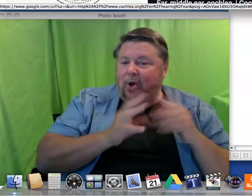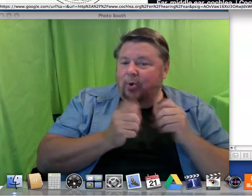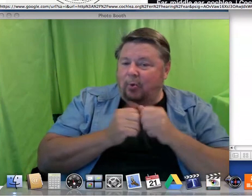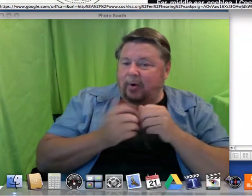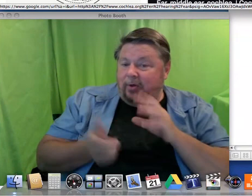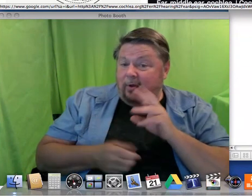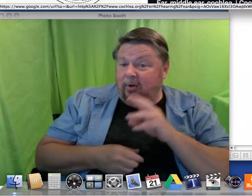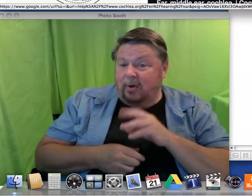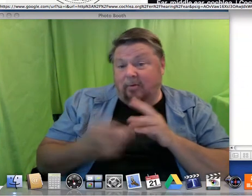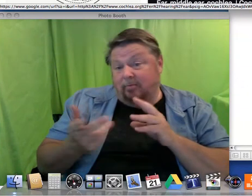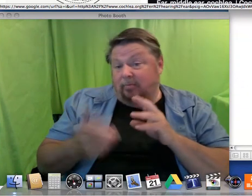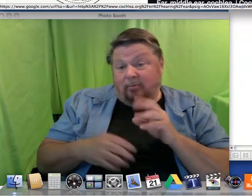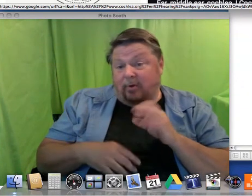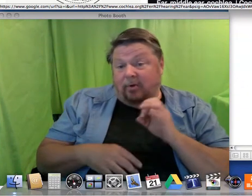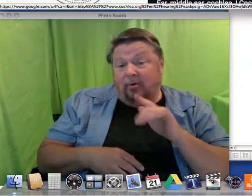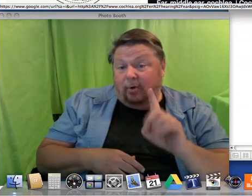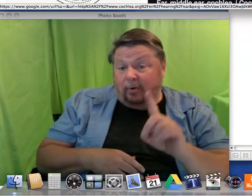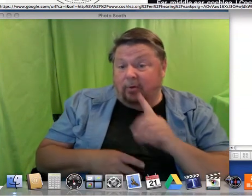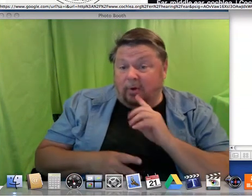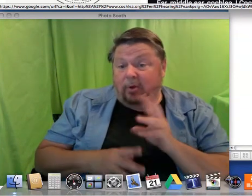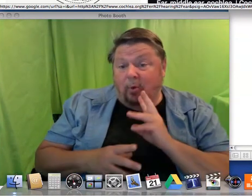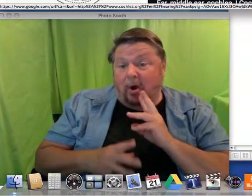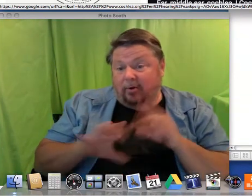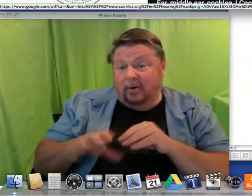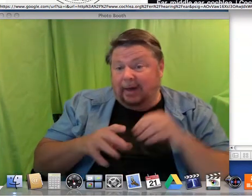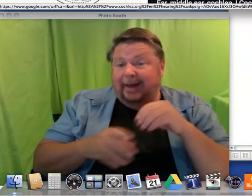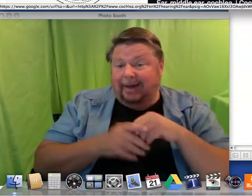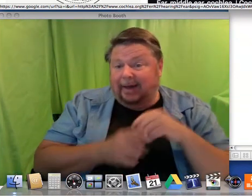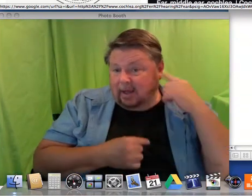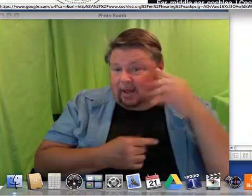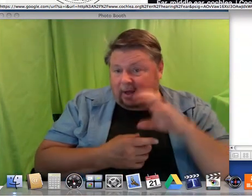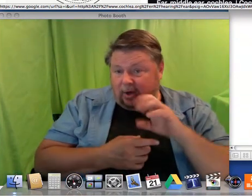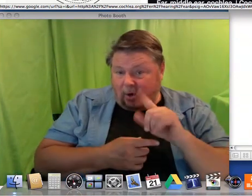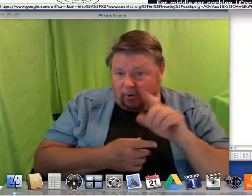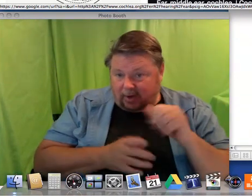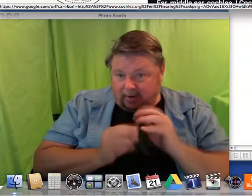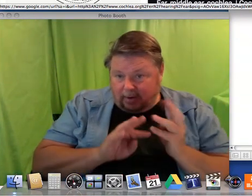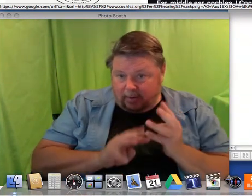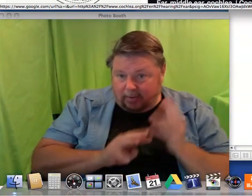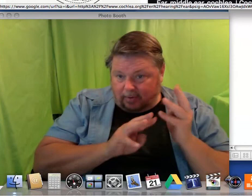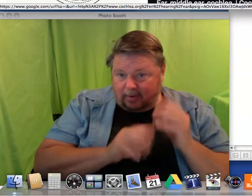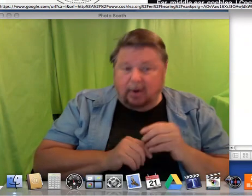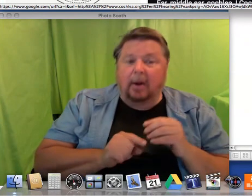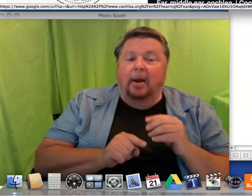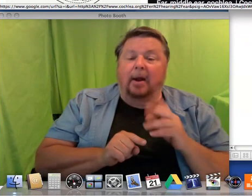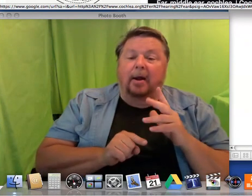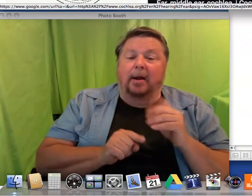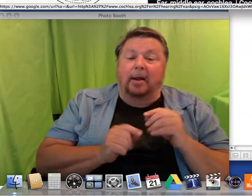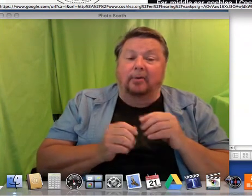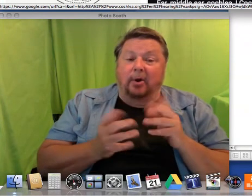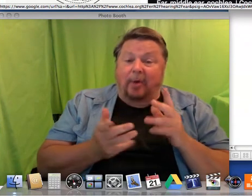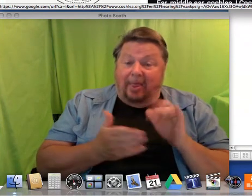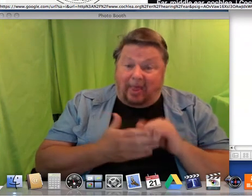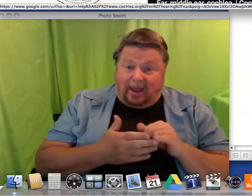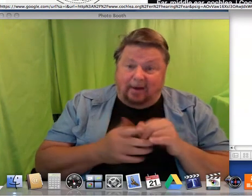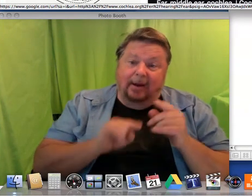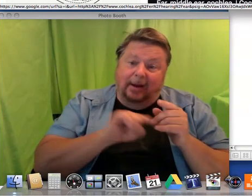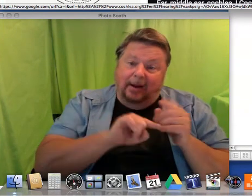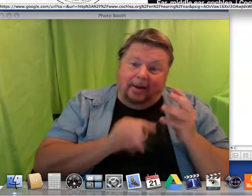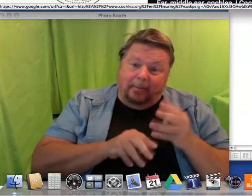flow with the fluid, with the water in the cochlea, right? And so